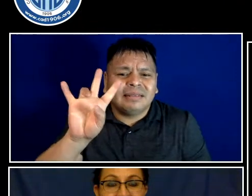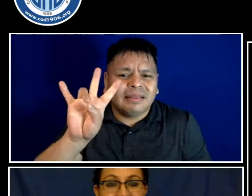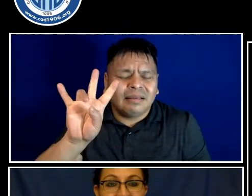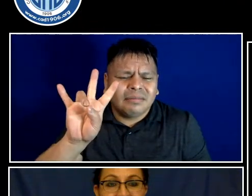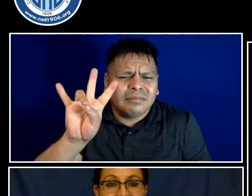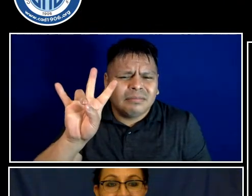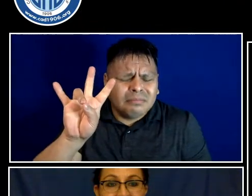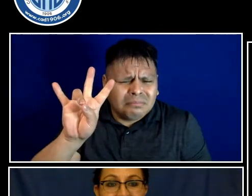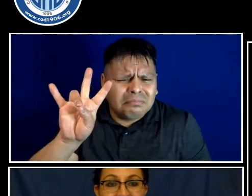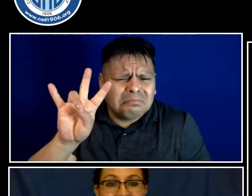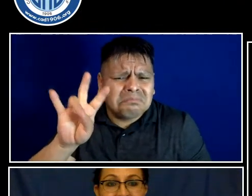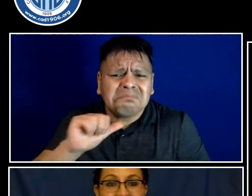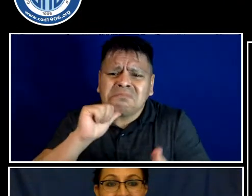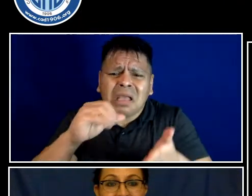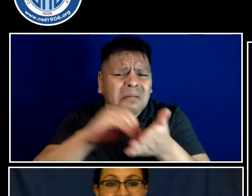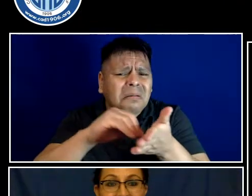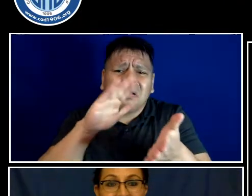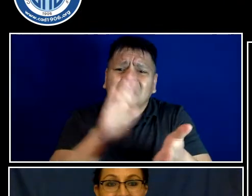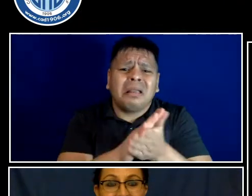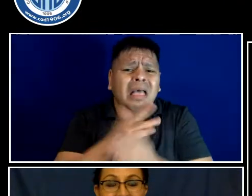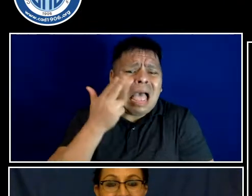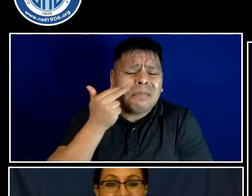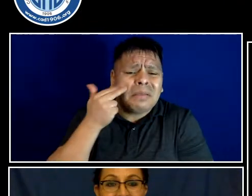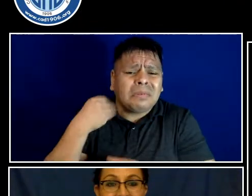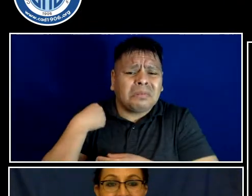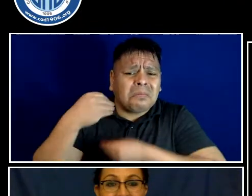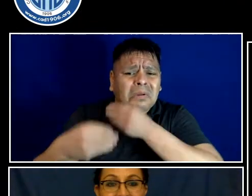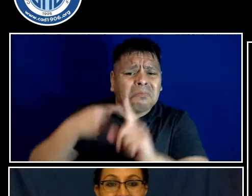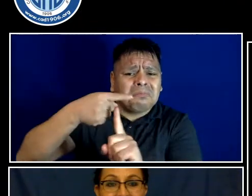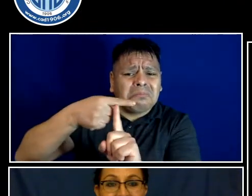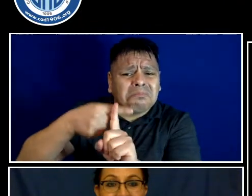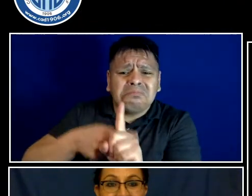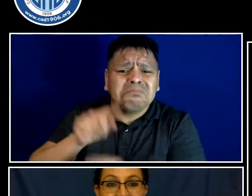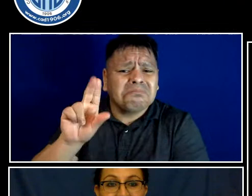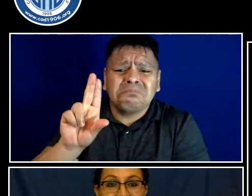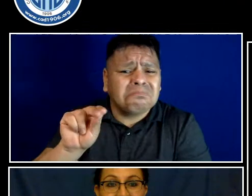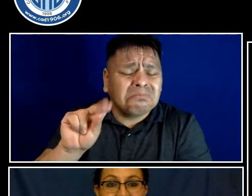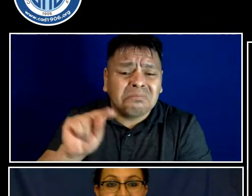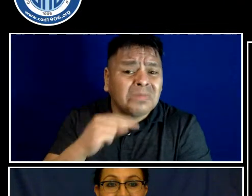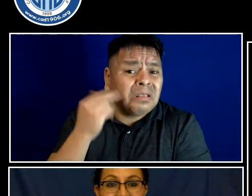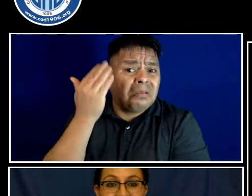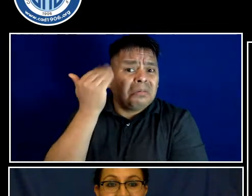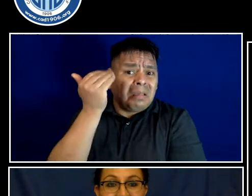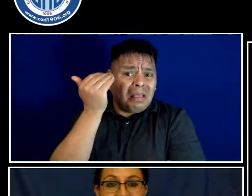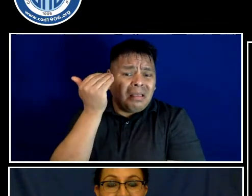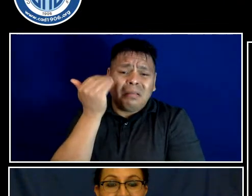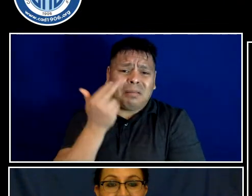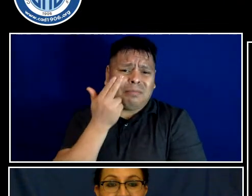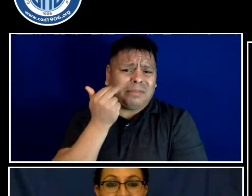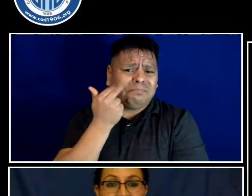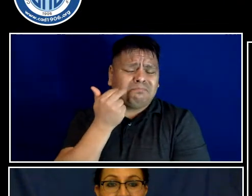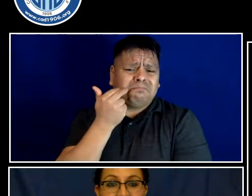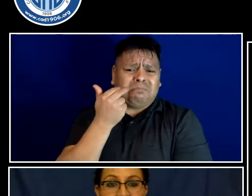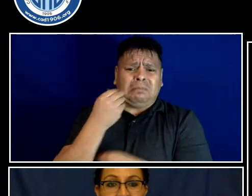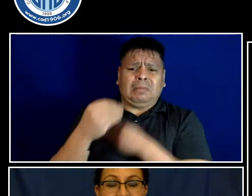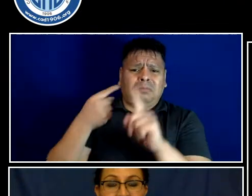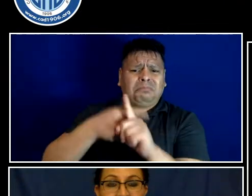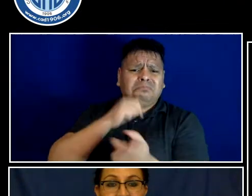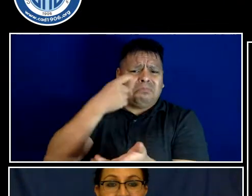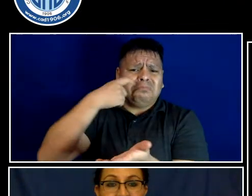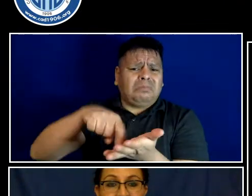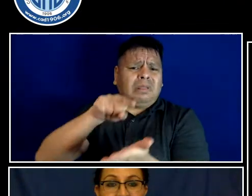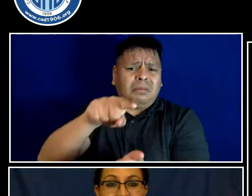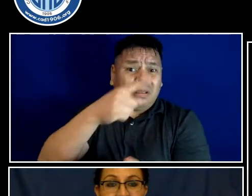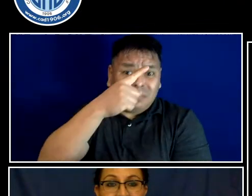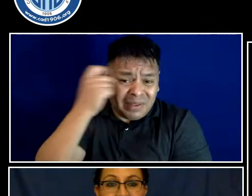said, Belize celebrated their independence on September 7th, or 1822. Now, it's not recognized